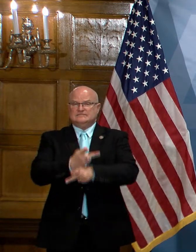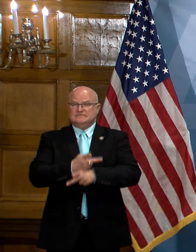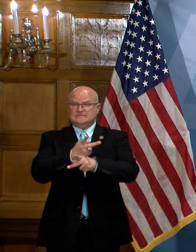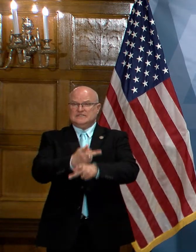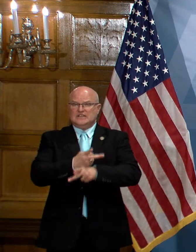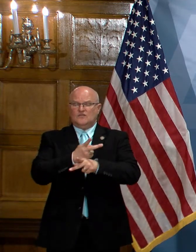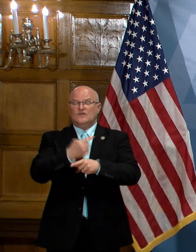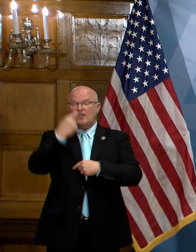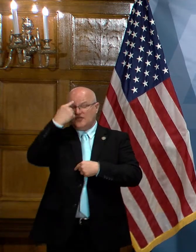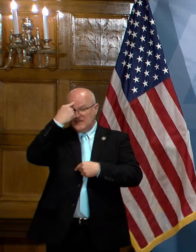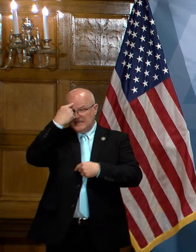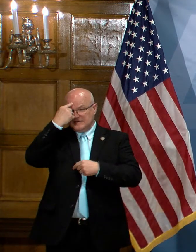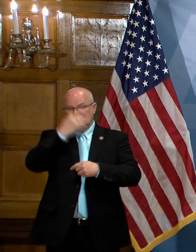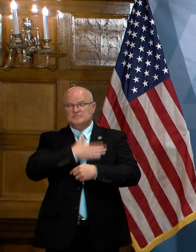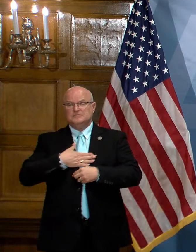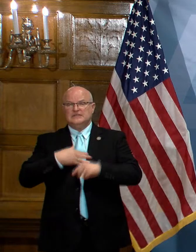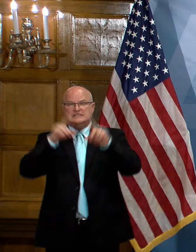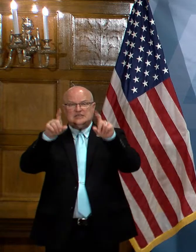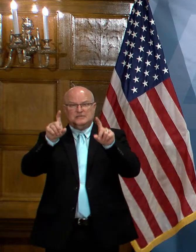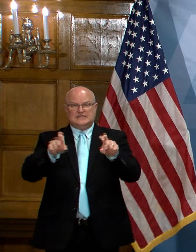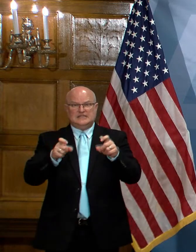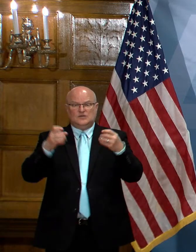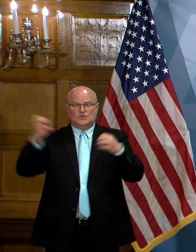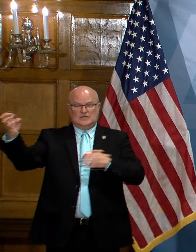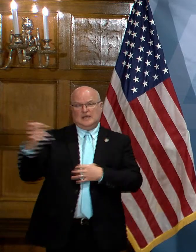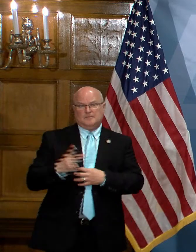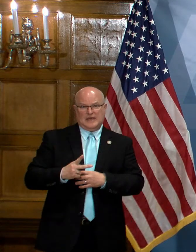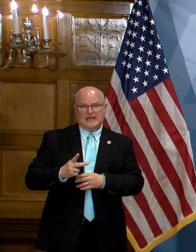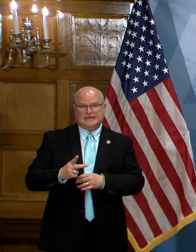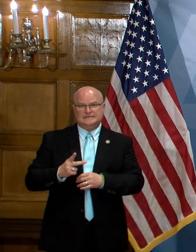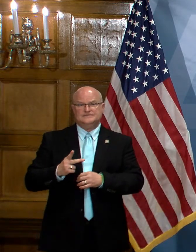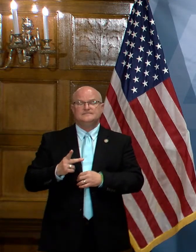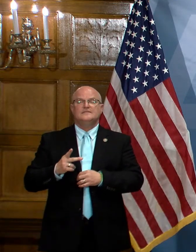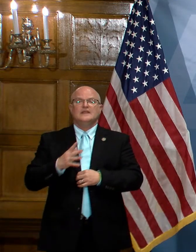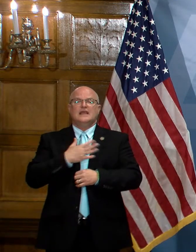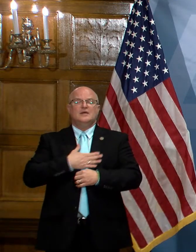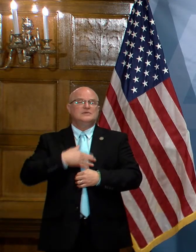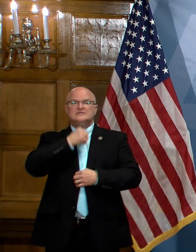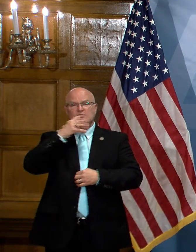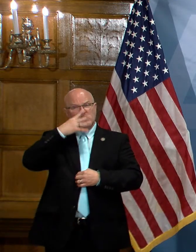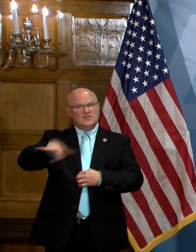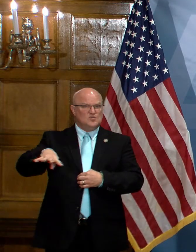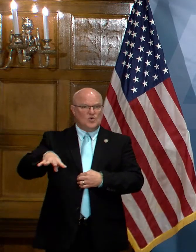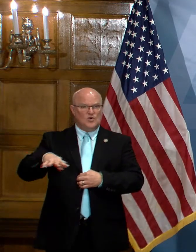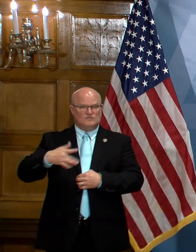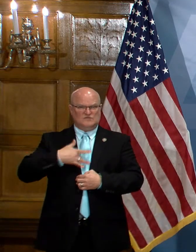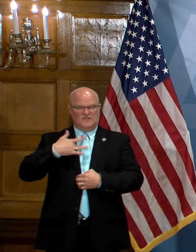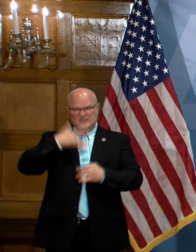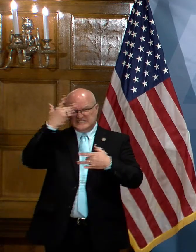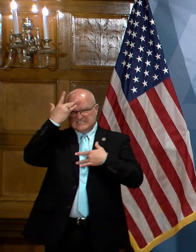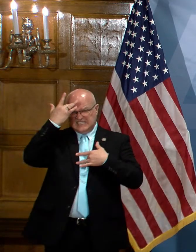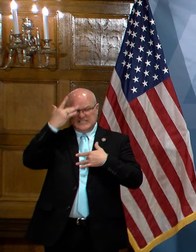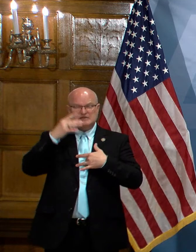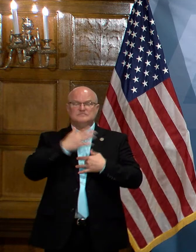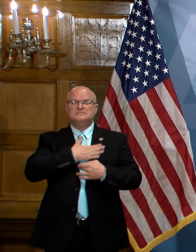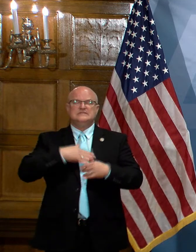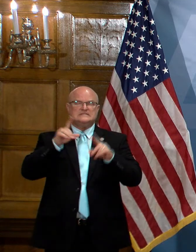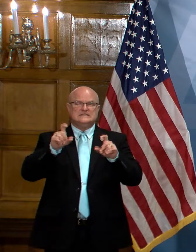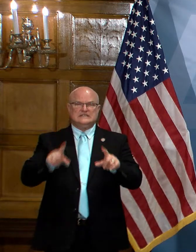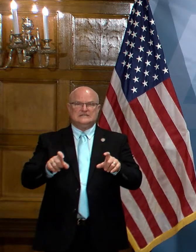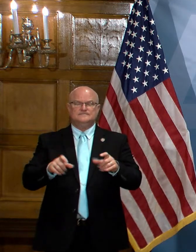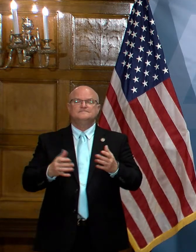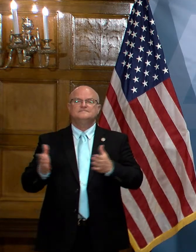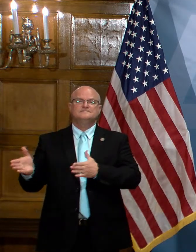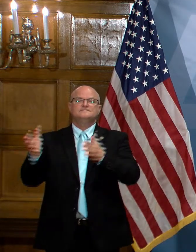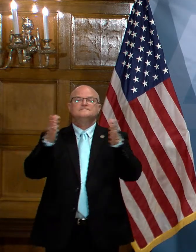measure, consider getting tested shortly after you return. And please don't ignore any symptoms. With regard to vaccination, let me just